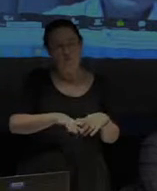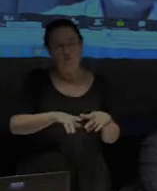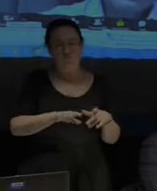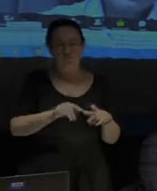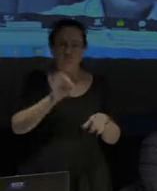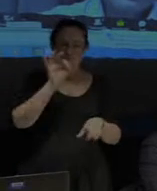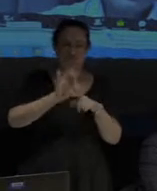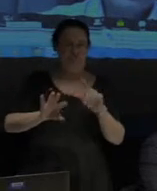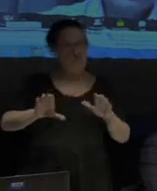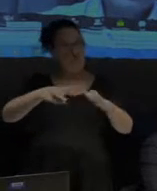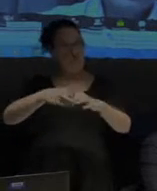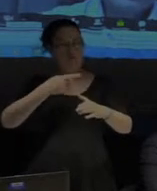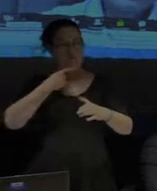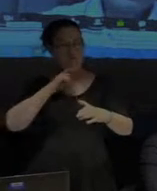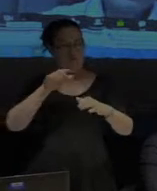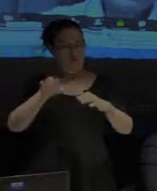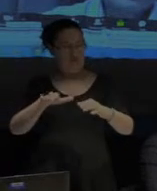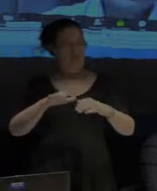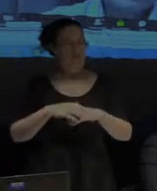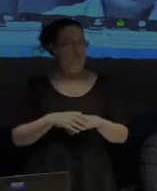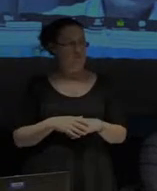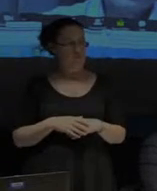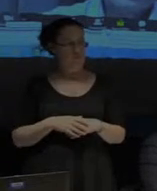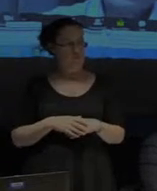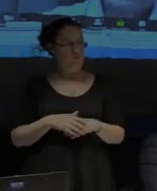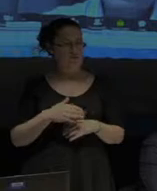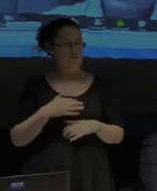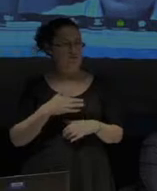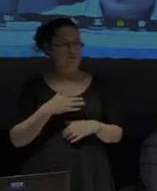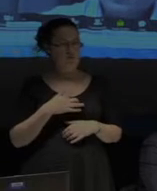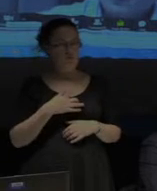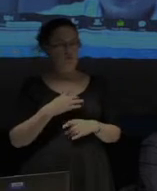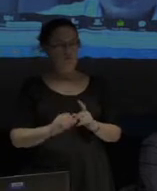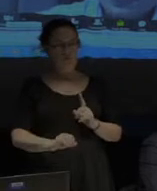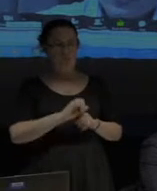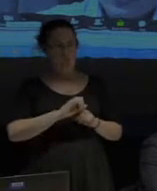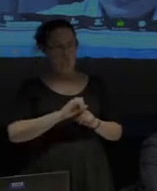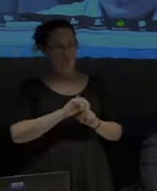people. And that kind of summarized it for me.